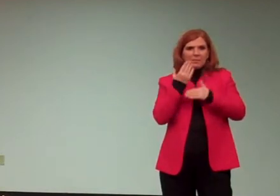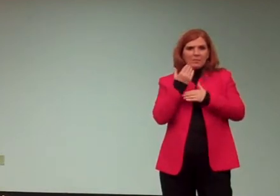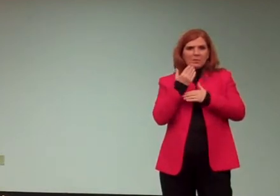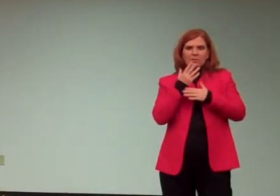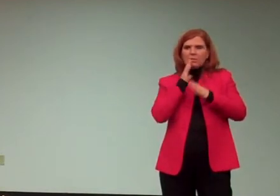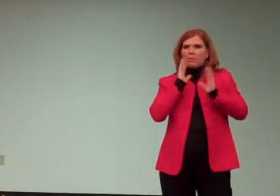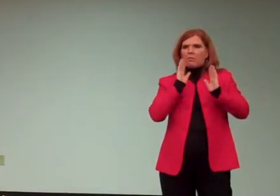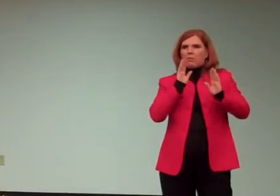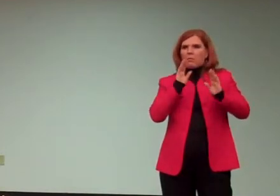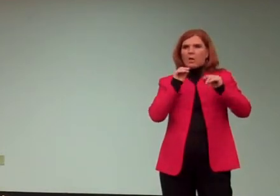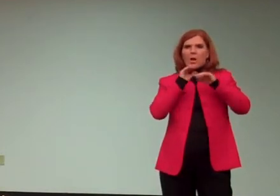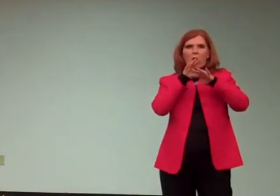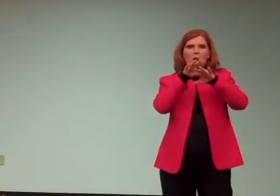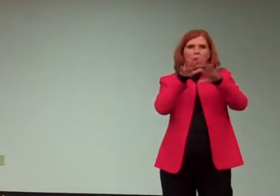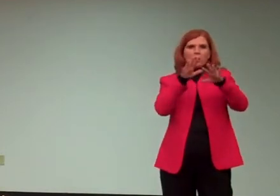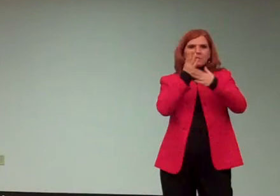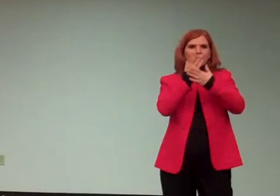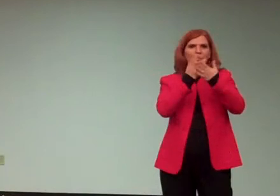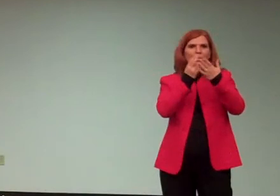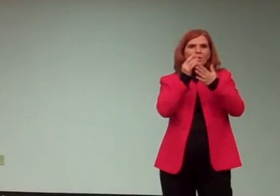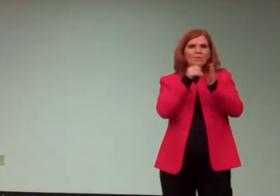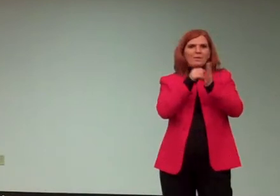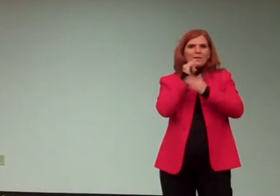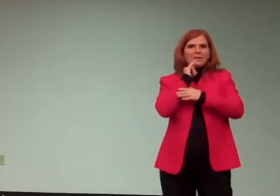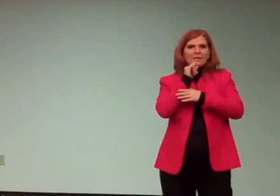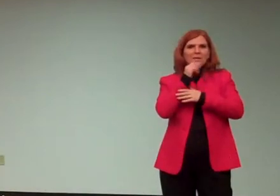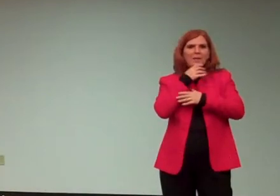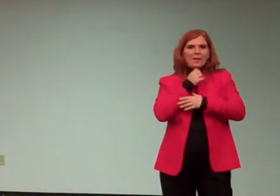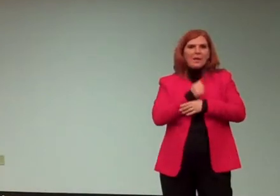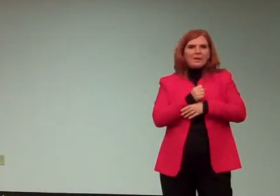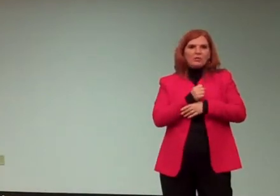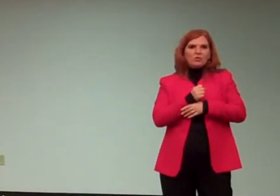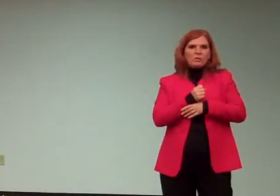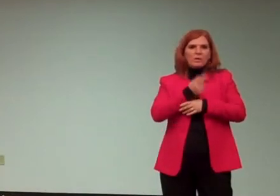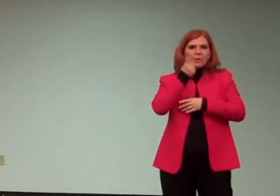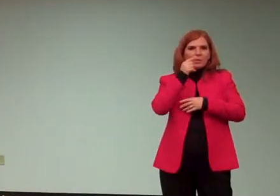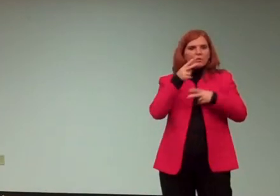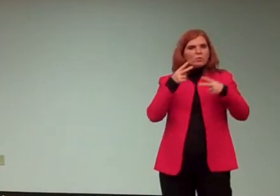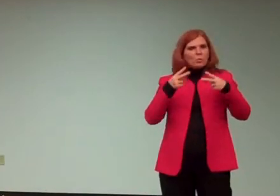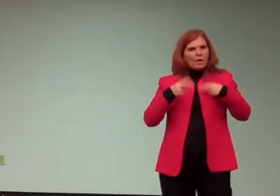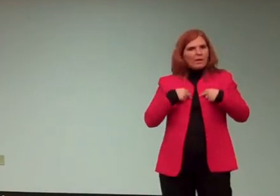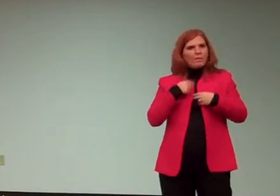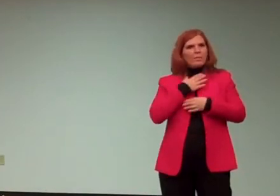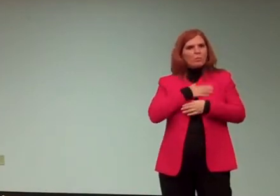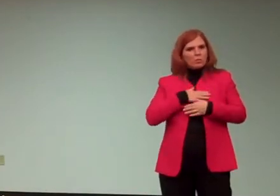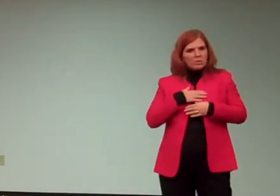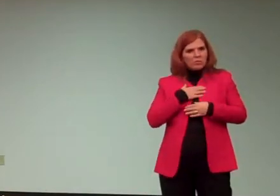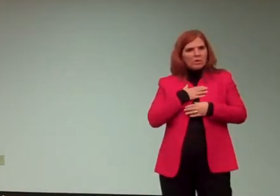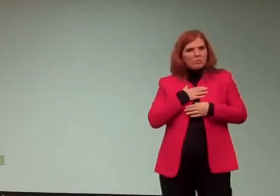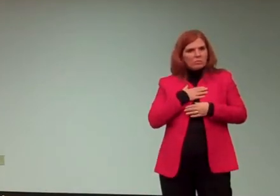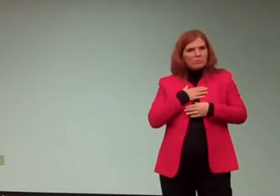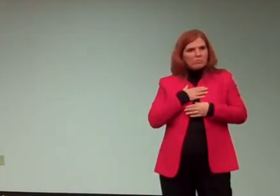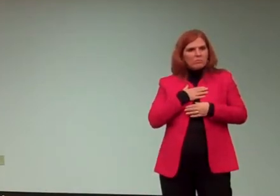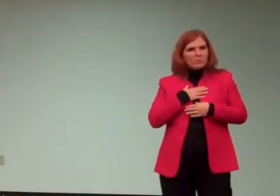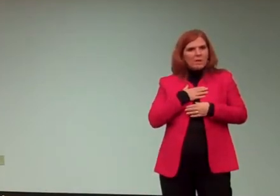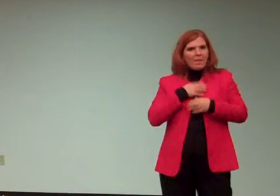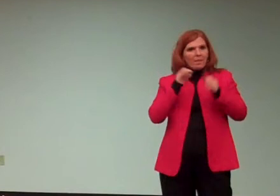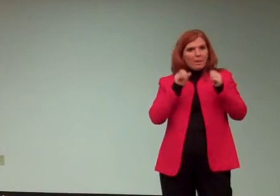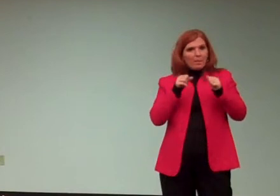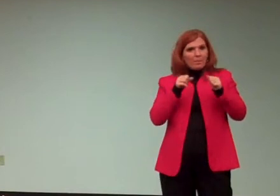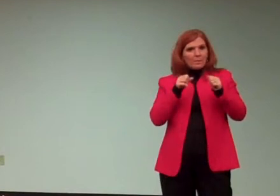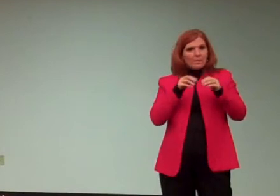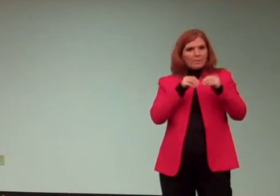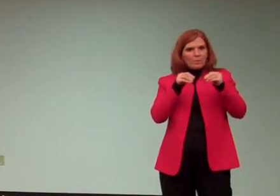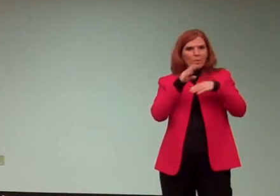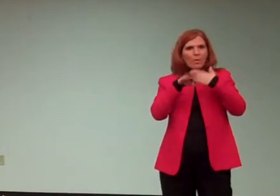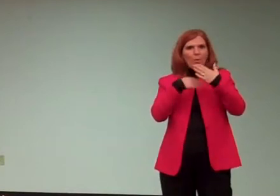great audience. And part of it is the age. Because you have that appreciation. You have that ability to put